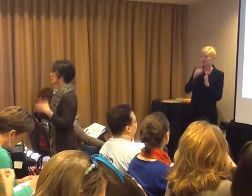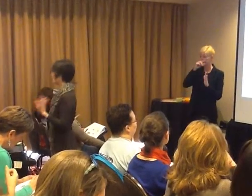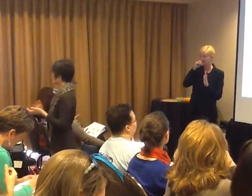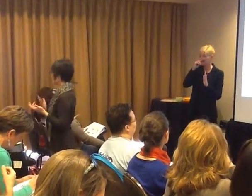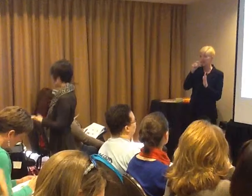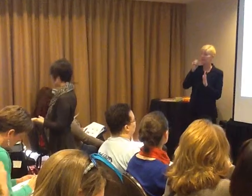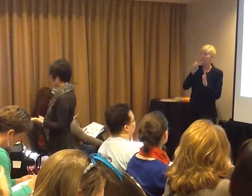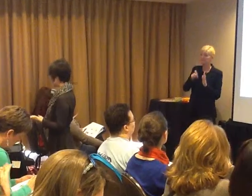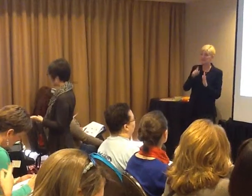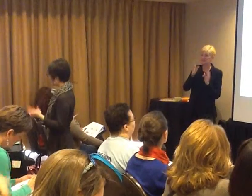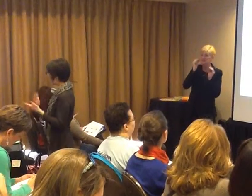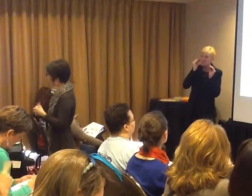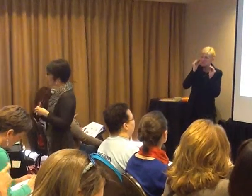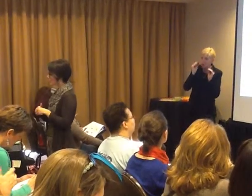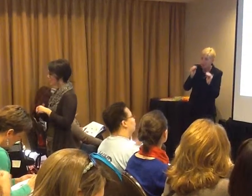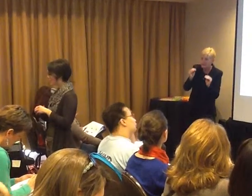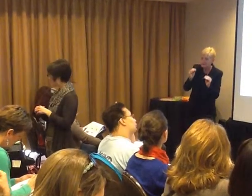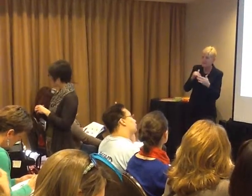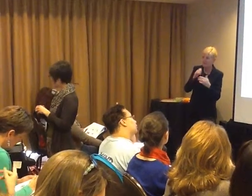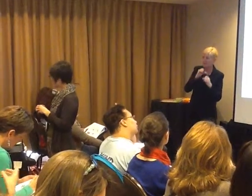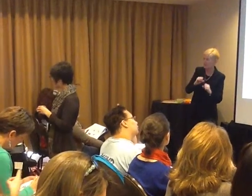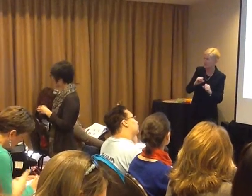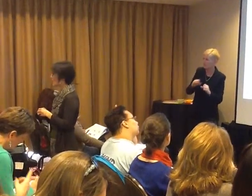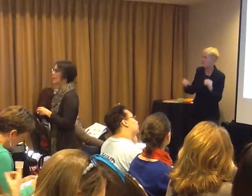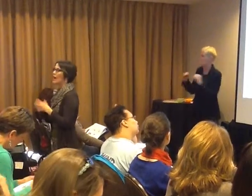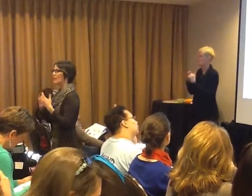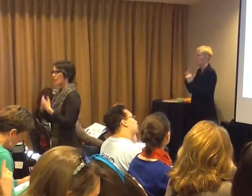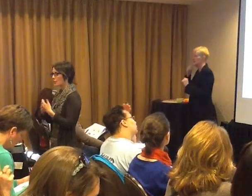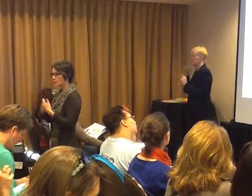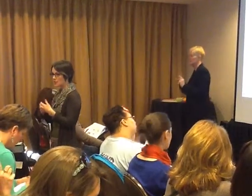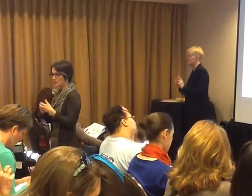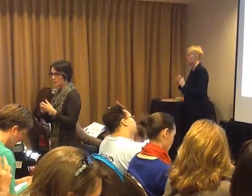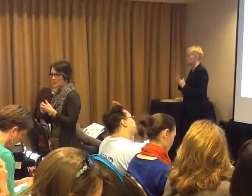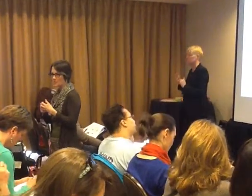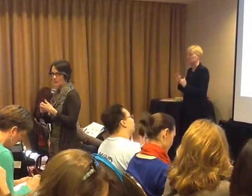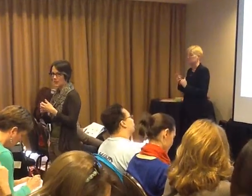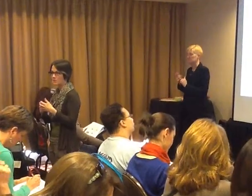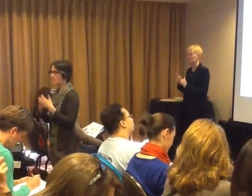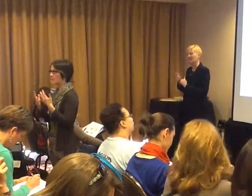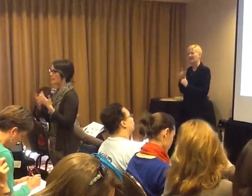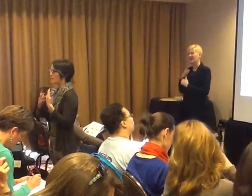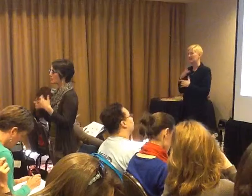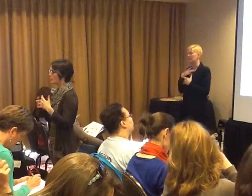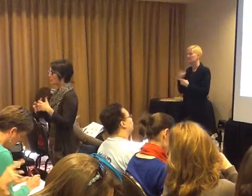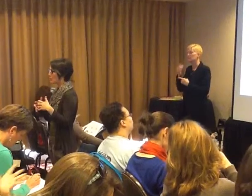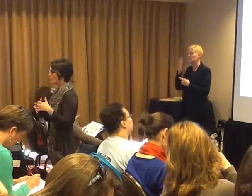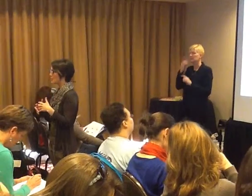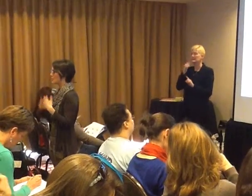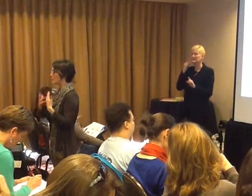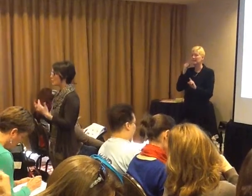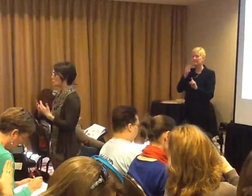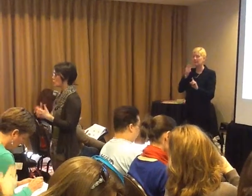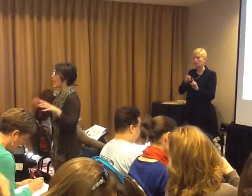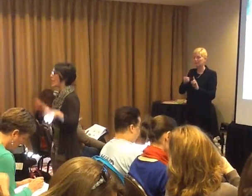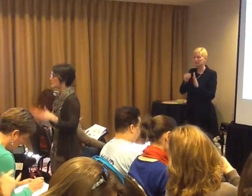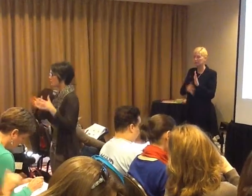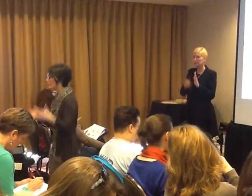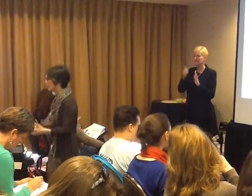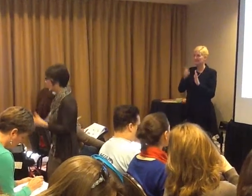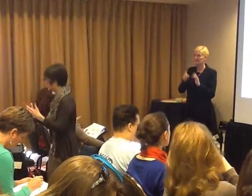to be taught to use that strategy more so than hearing students. And the other interesting piece about this was that deaf and hard of hearing students need to